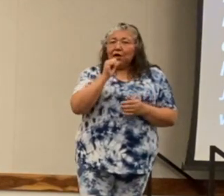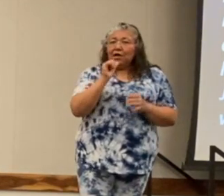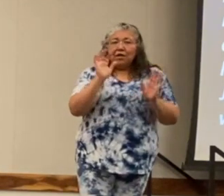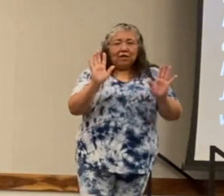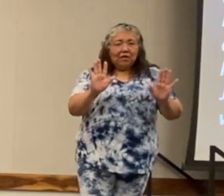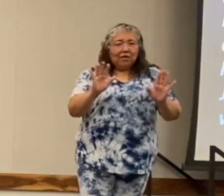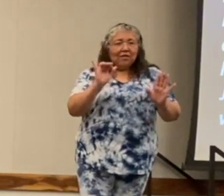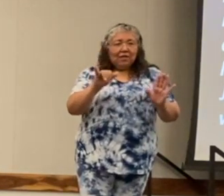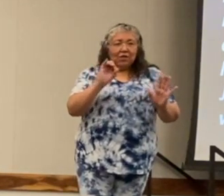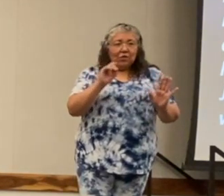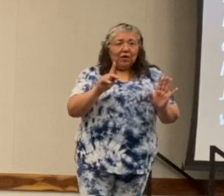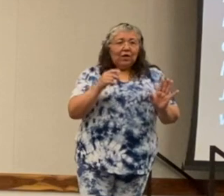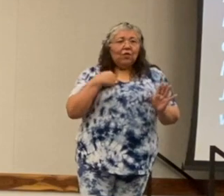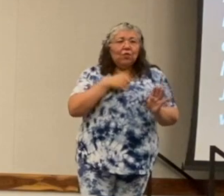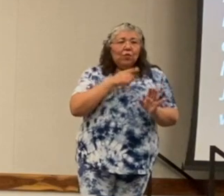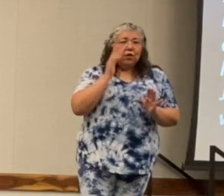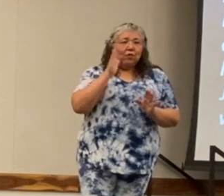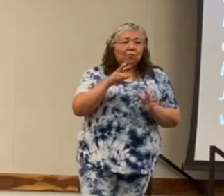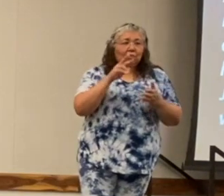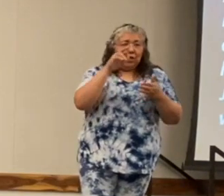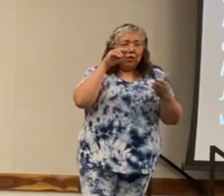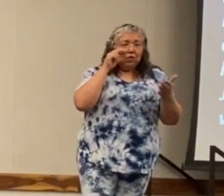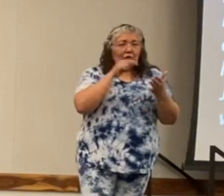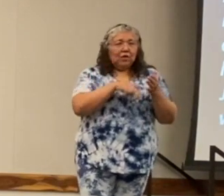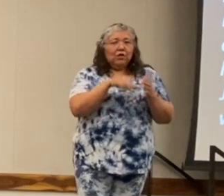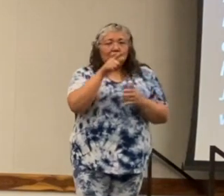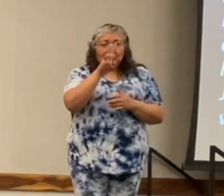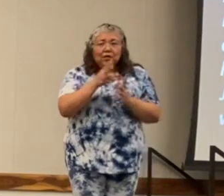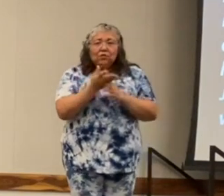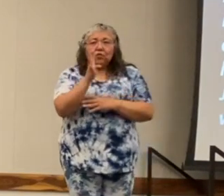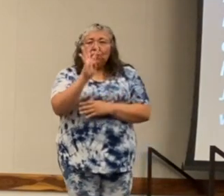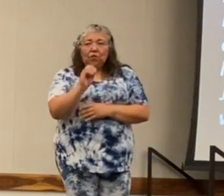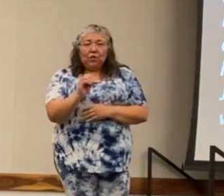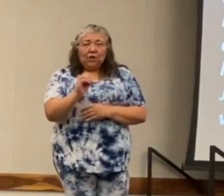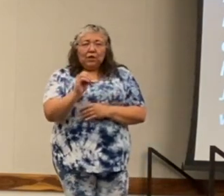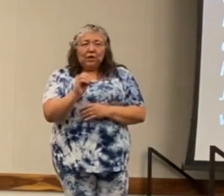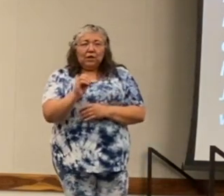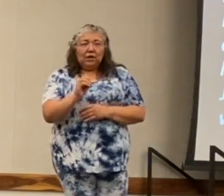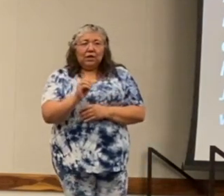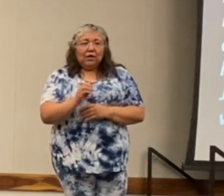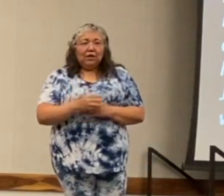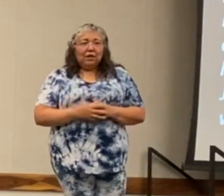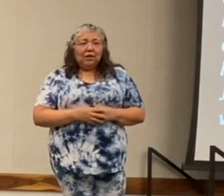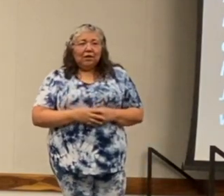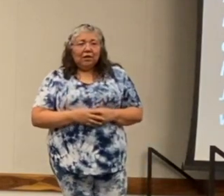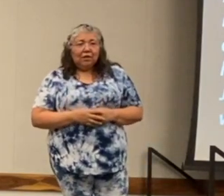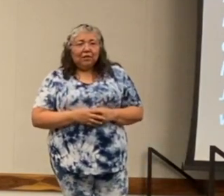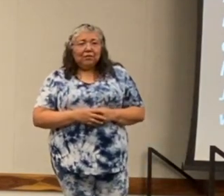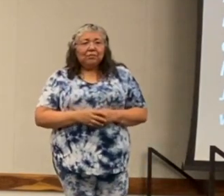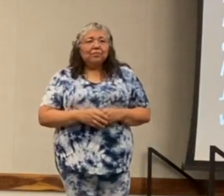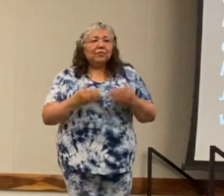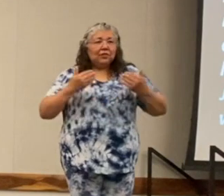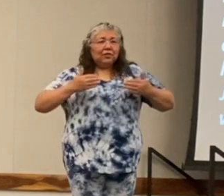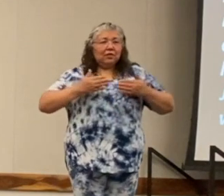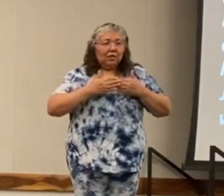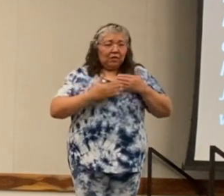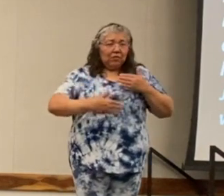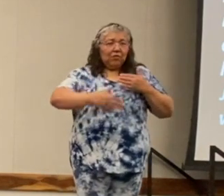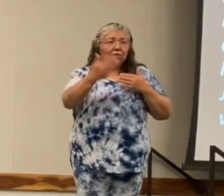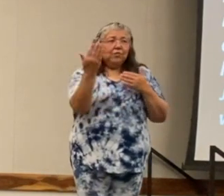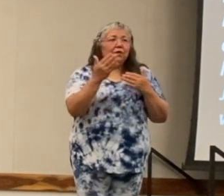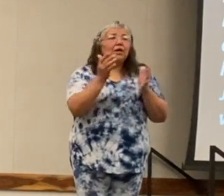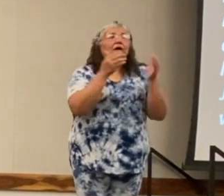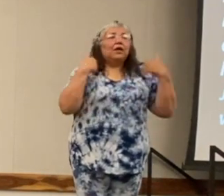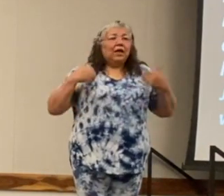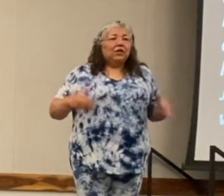okay. And so we're going to be looking at verses 26 through 40. And so let's go from here. It says, an